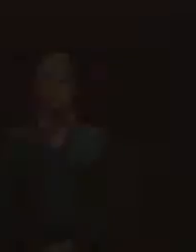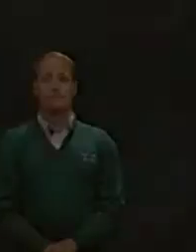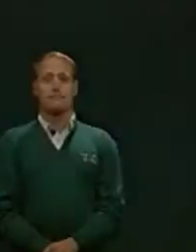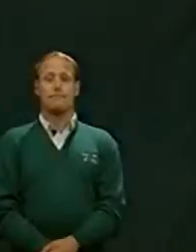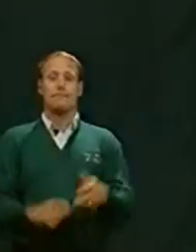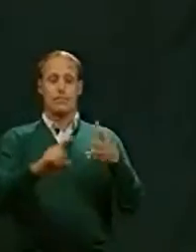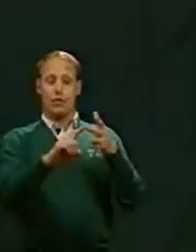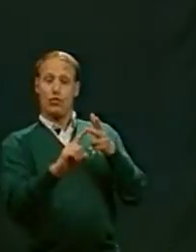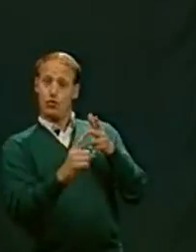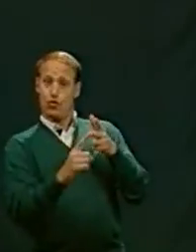Lord's name.